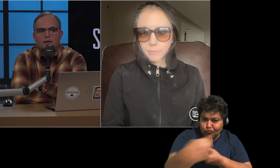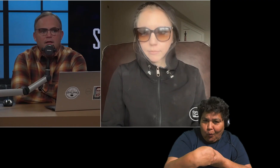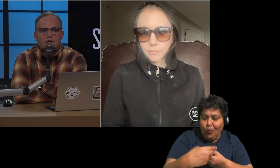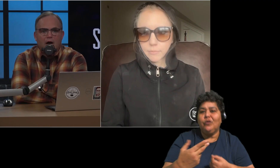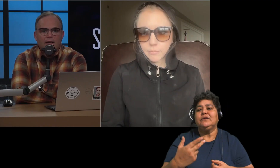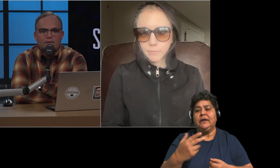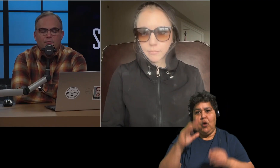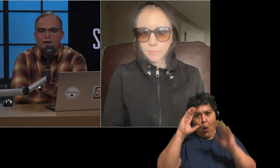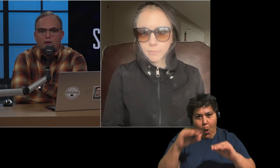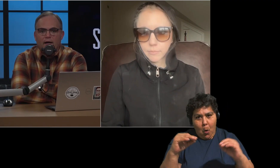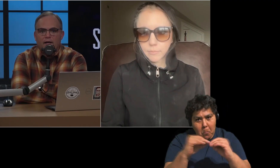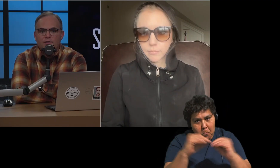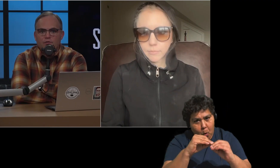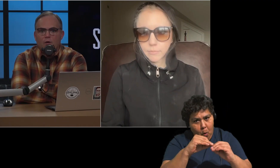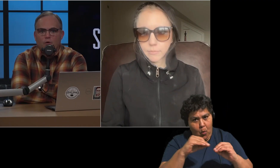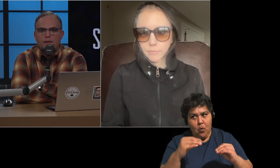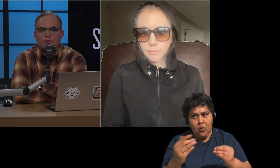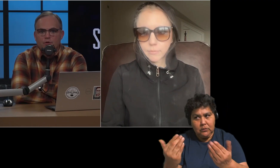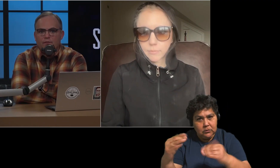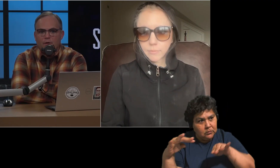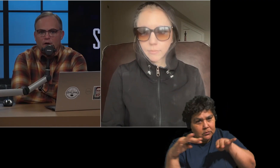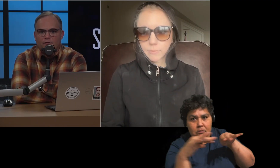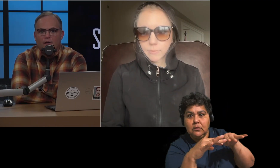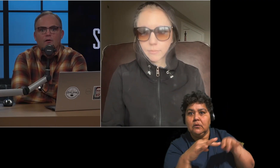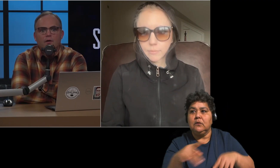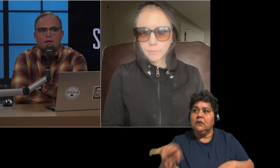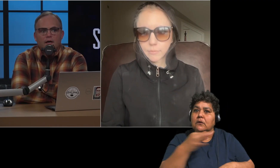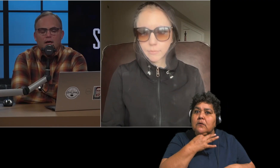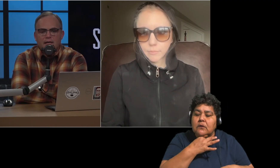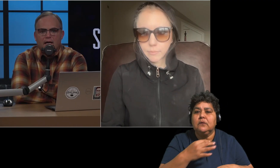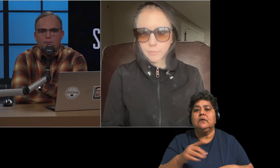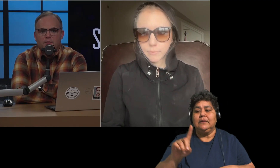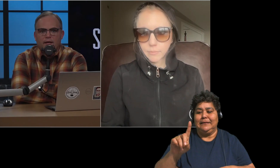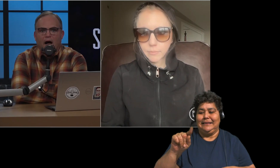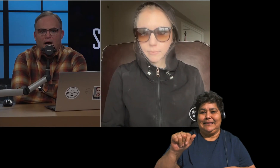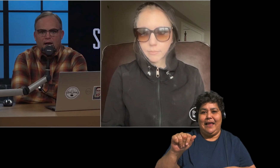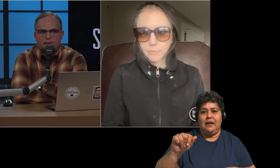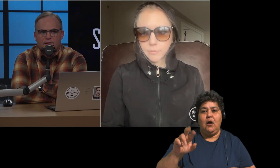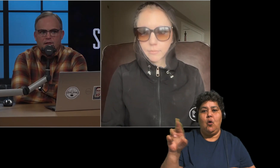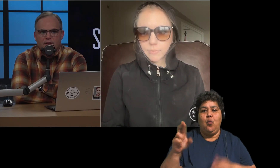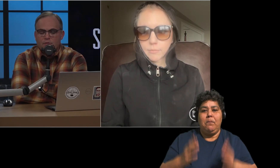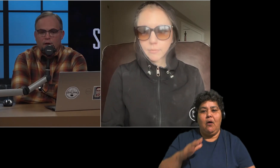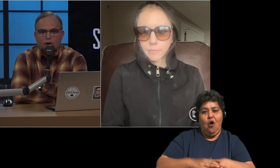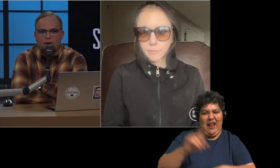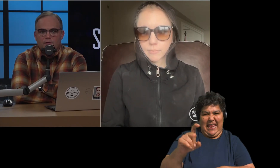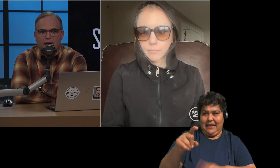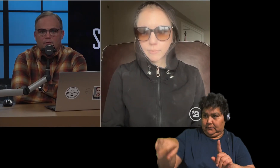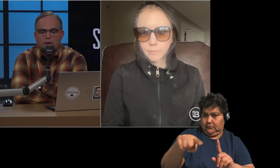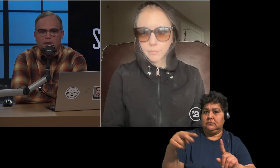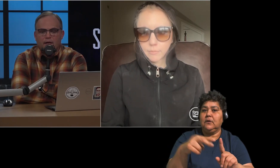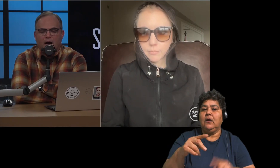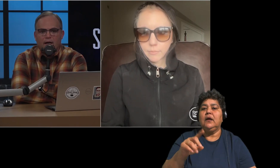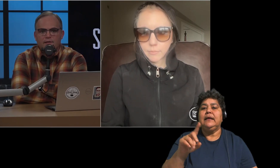we can shine an even brighter light on it to draw more people to it if they want to follow Data Republican on X. It's where you want to go,